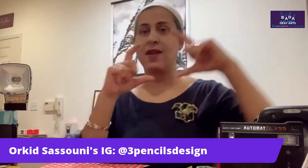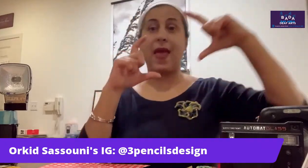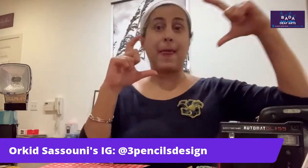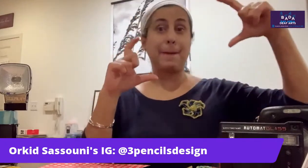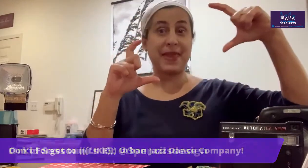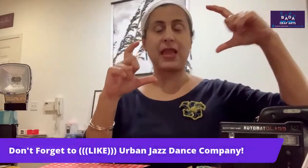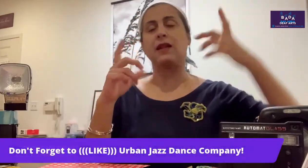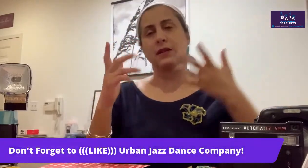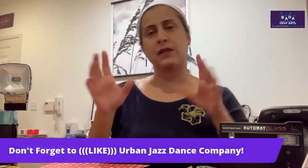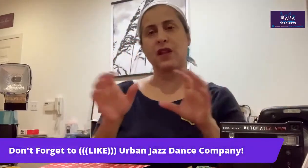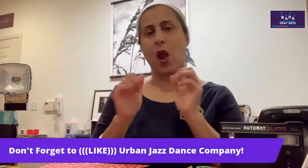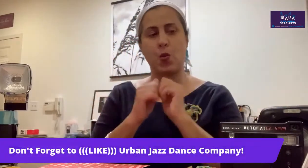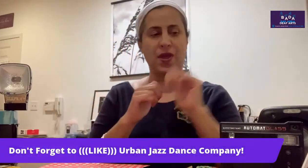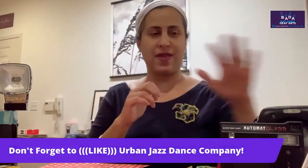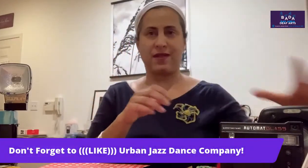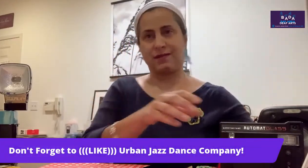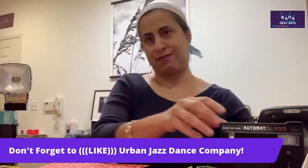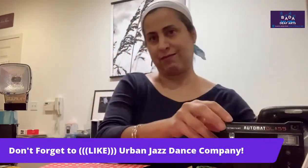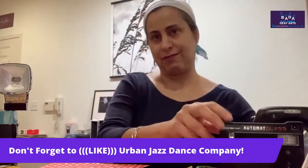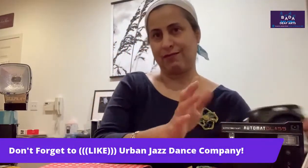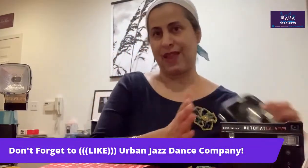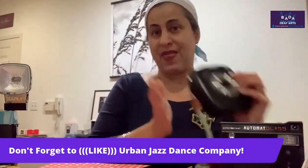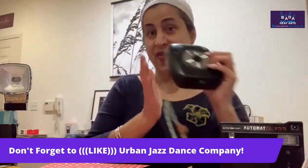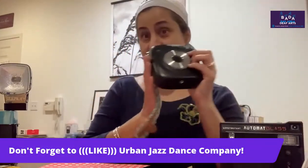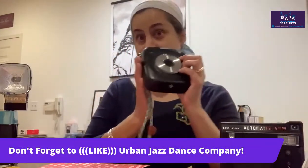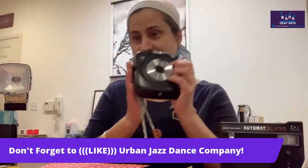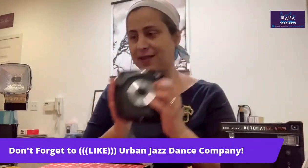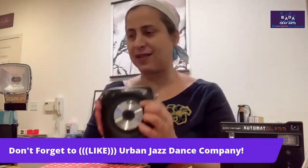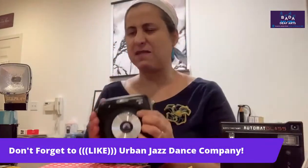So the Polaroids are enlarged.